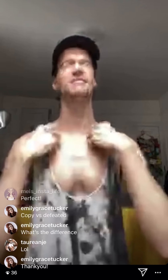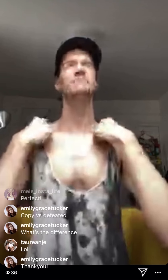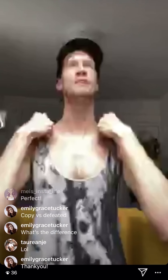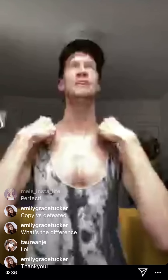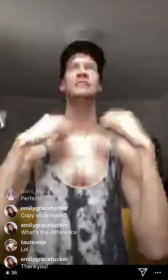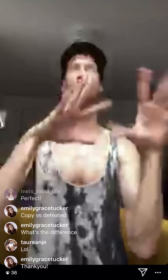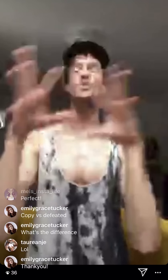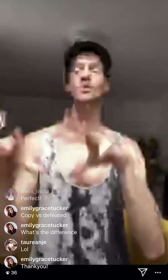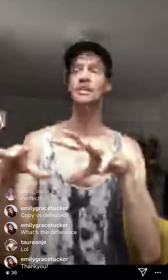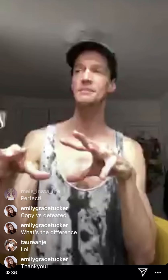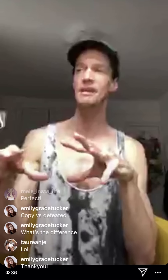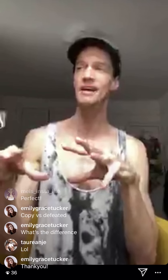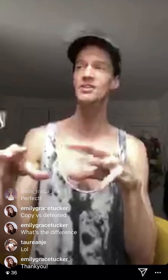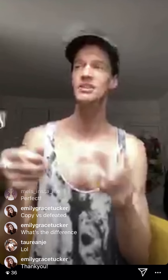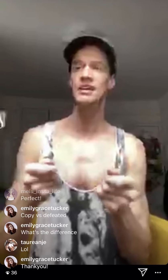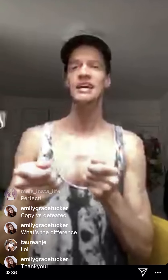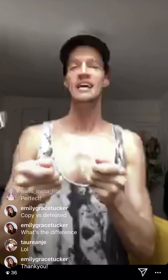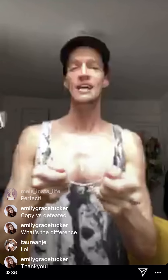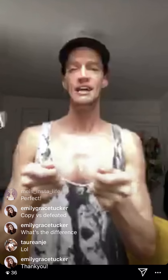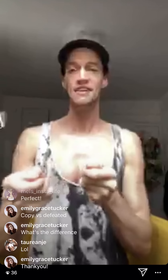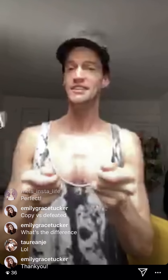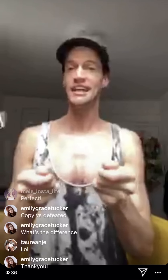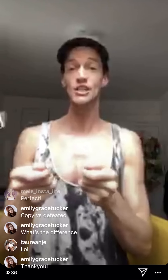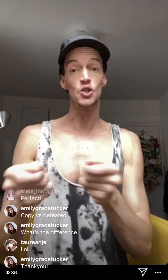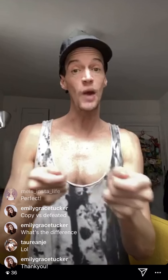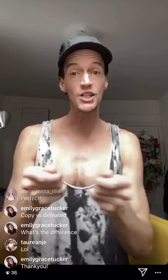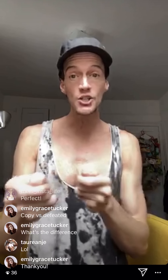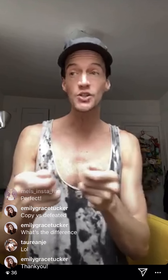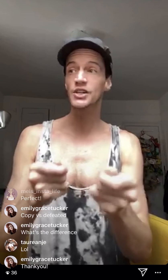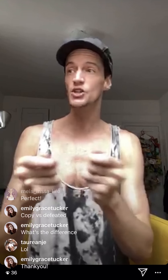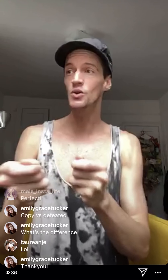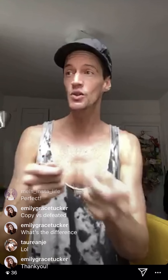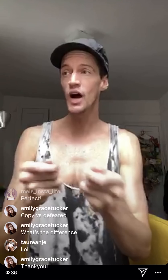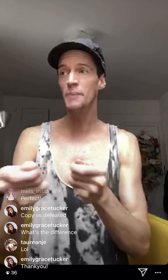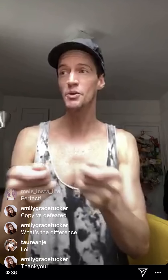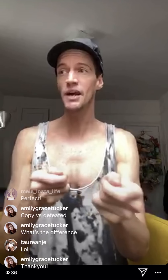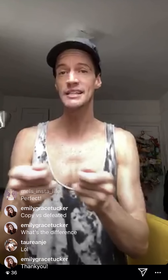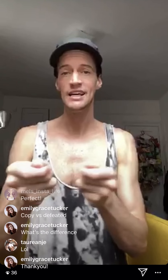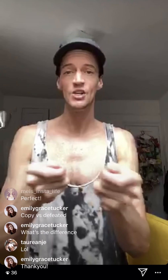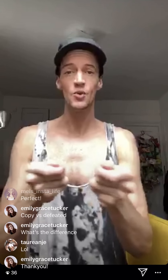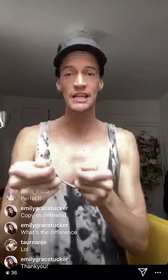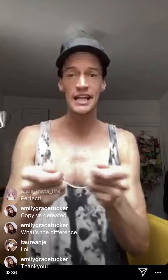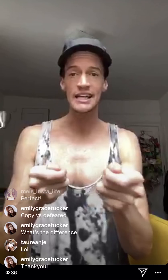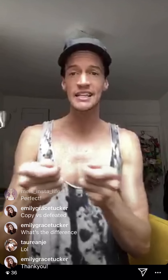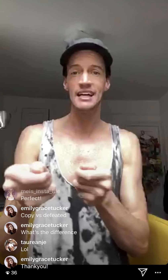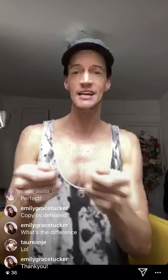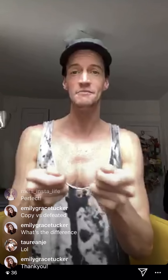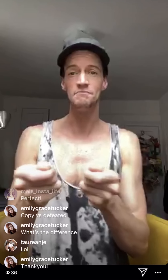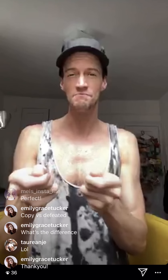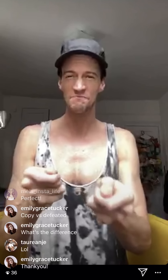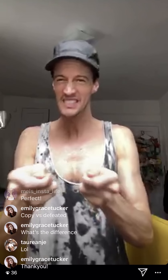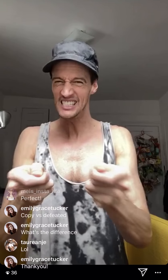something is controlling something else, if it like a director, controller, operate, regulate, if you're just